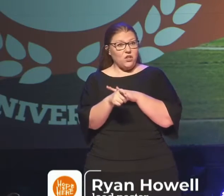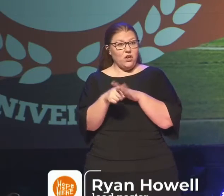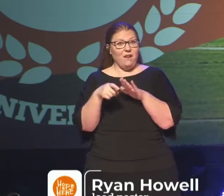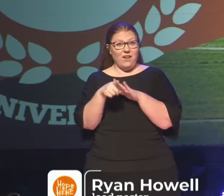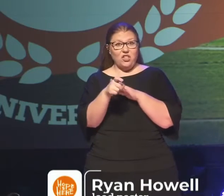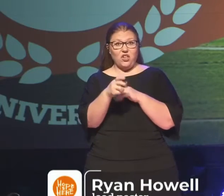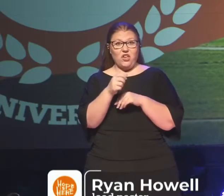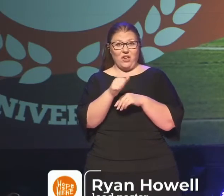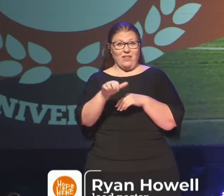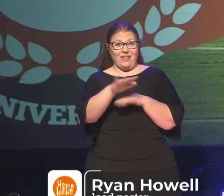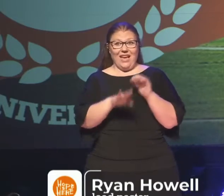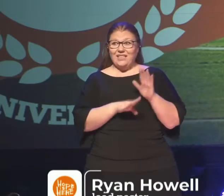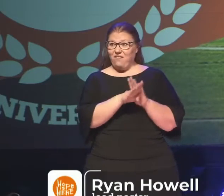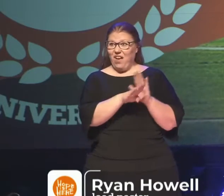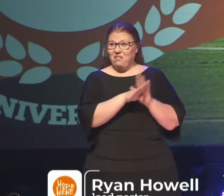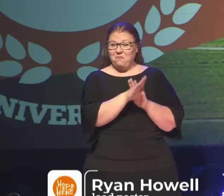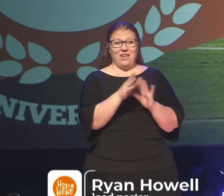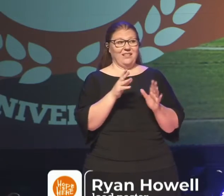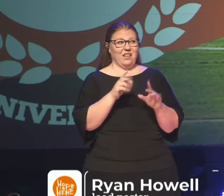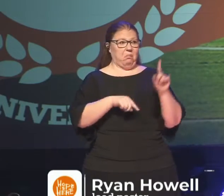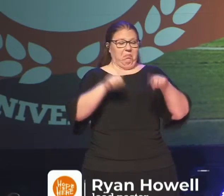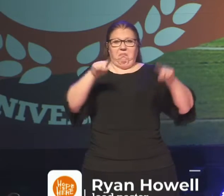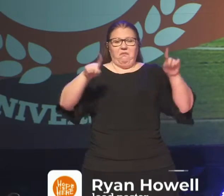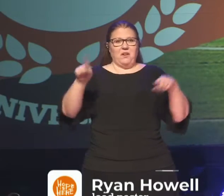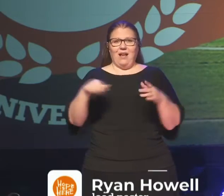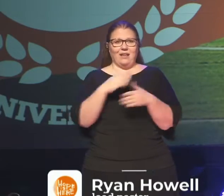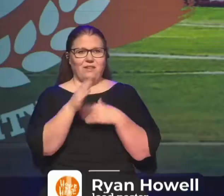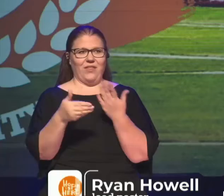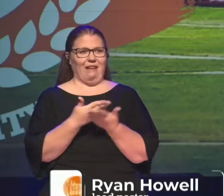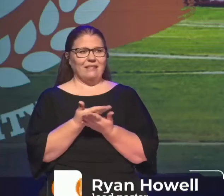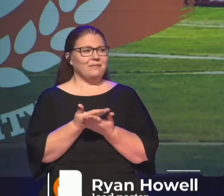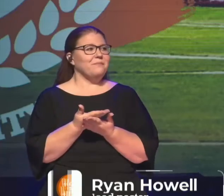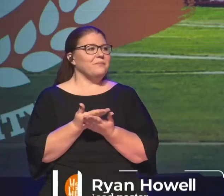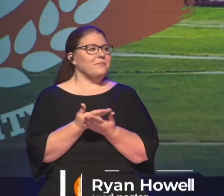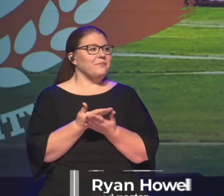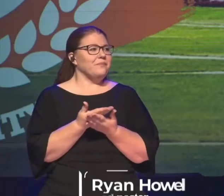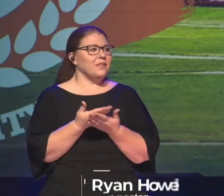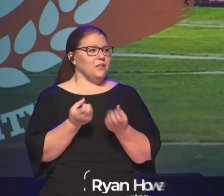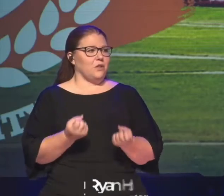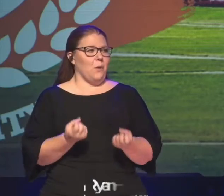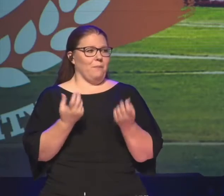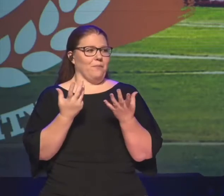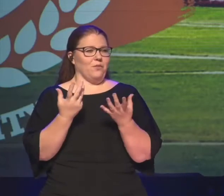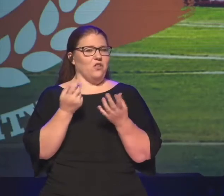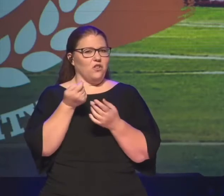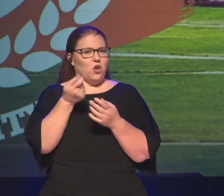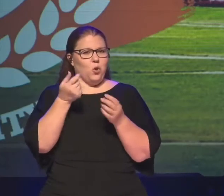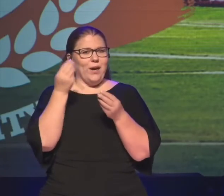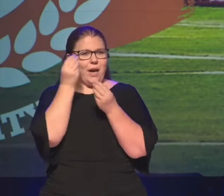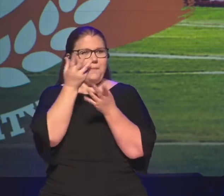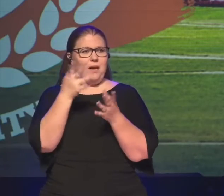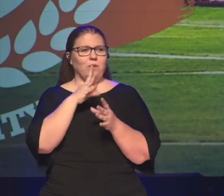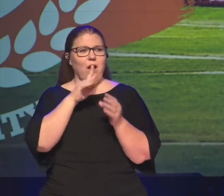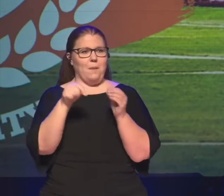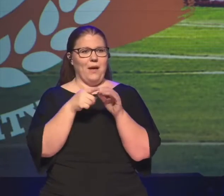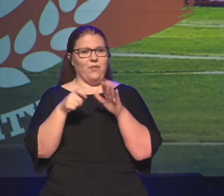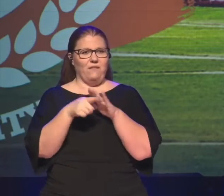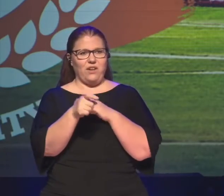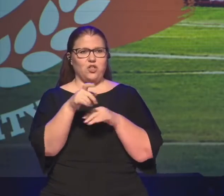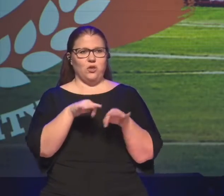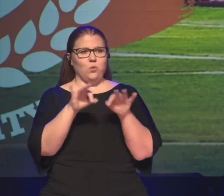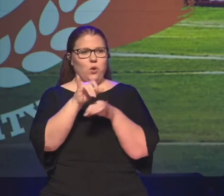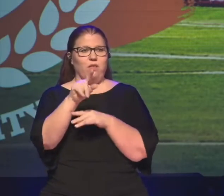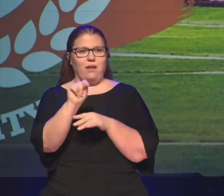in land development, right? All kinds of stuff. And so we have so many things happen. Just a real quick update. We talk about the Adventure is Worth It